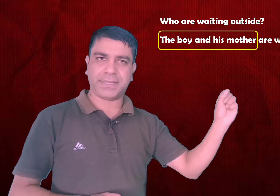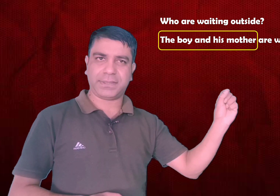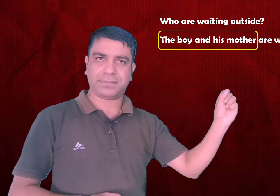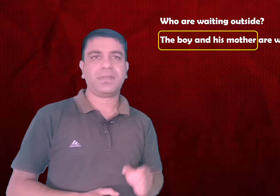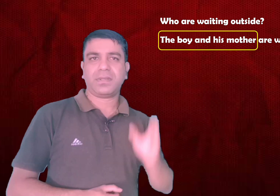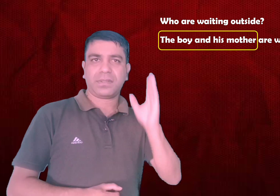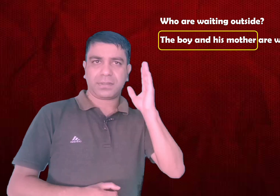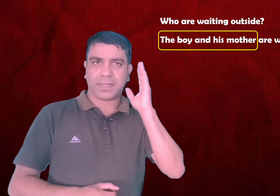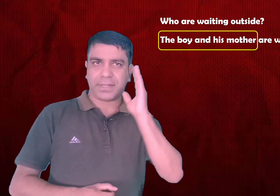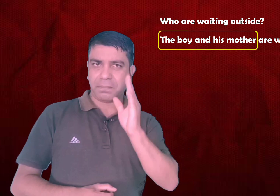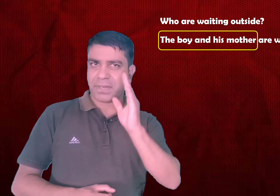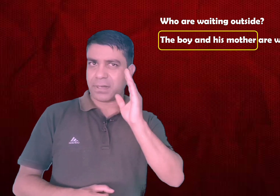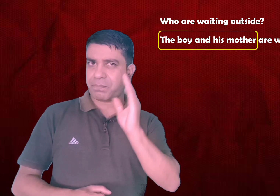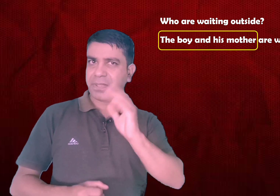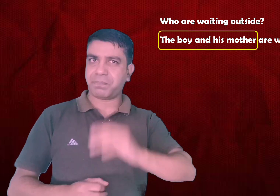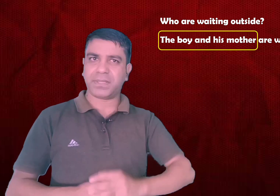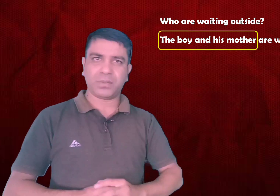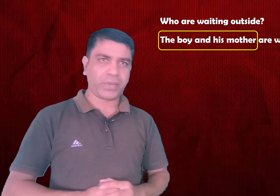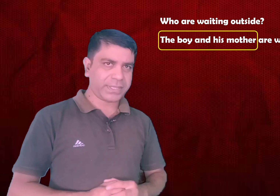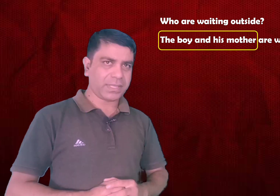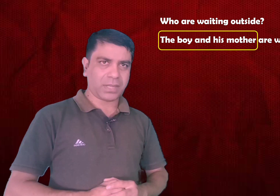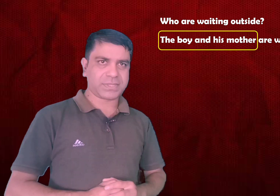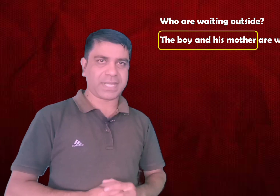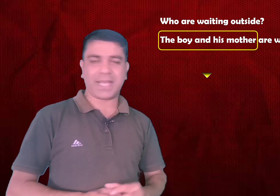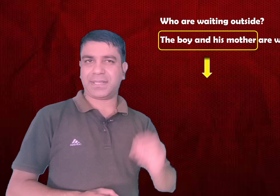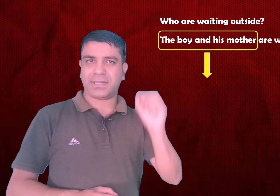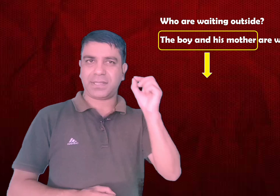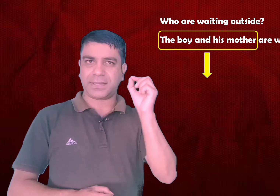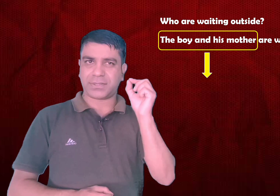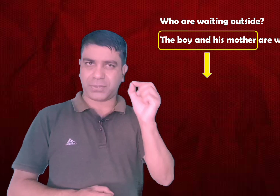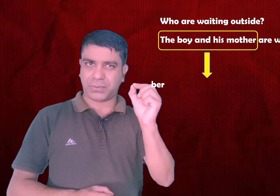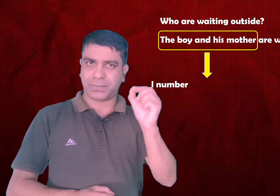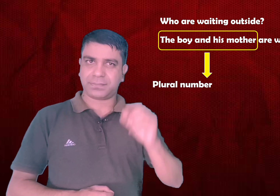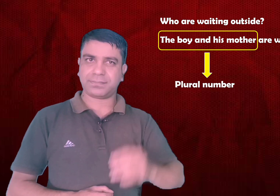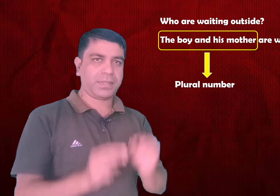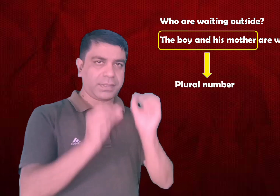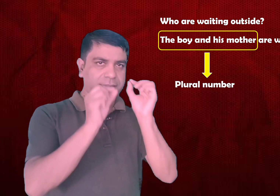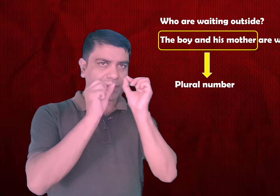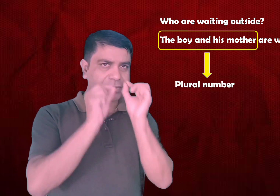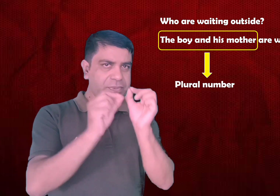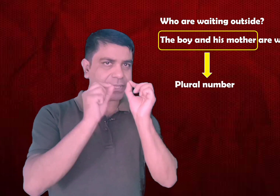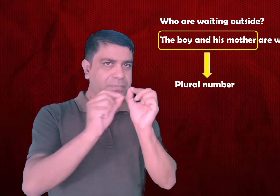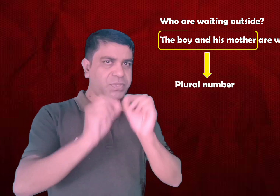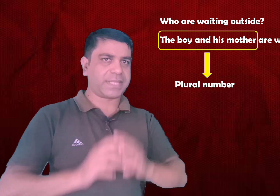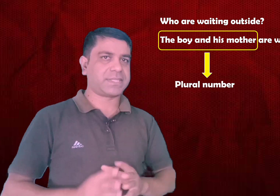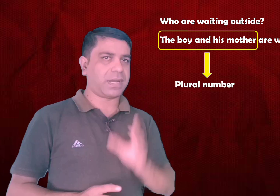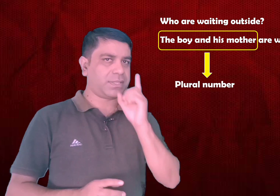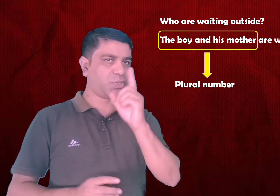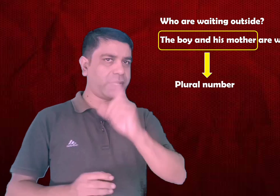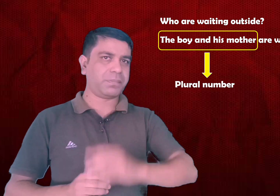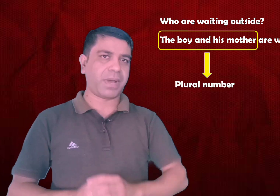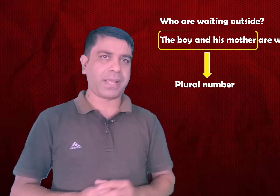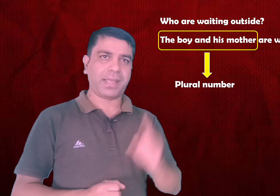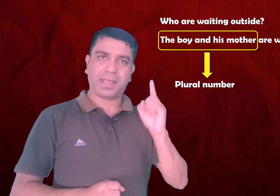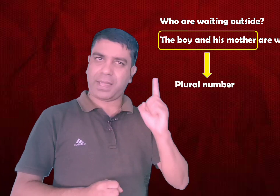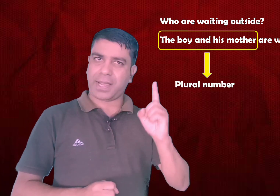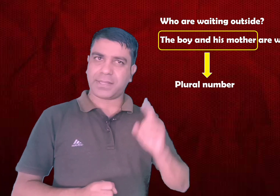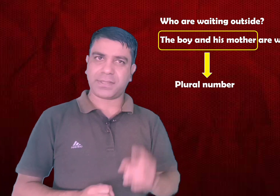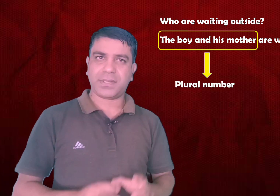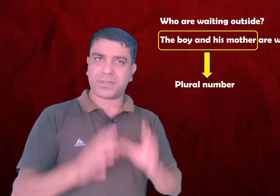mother. The number of people waiting outside is 2. The two subjects are joined by and,